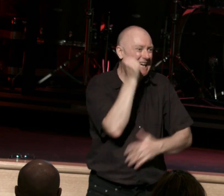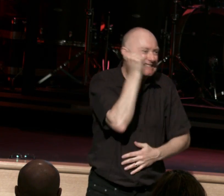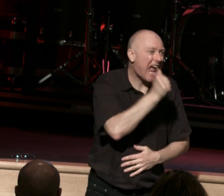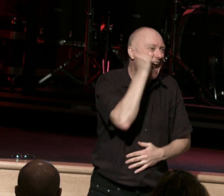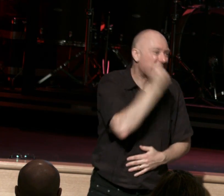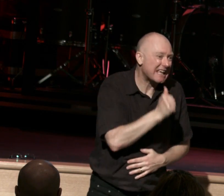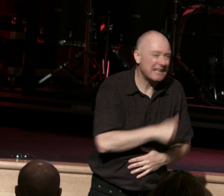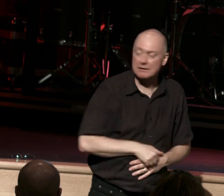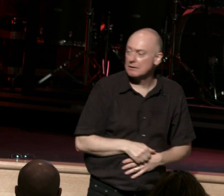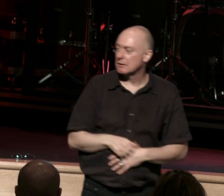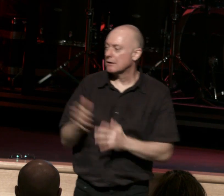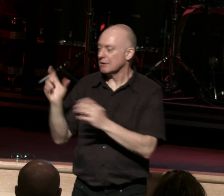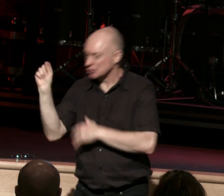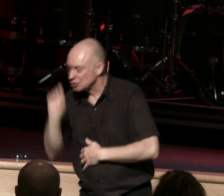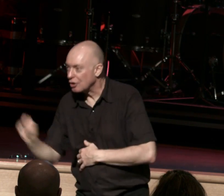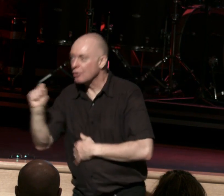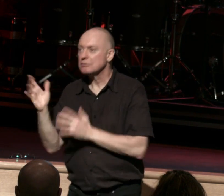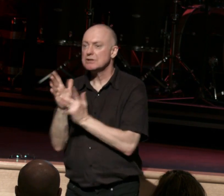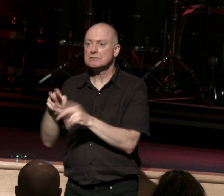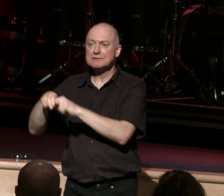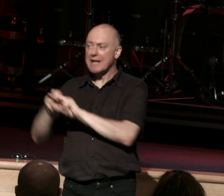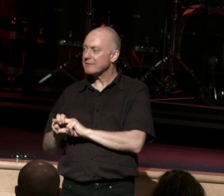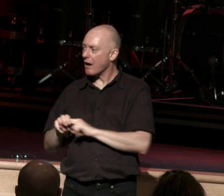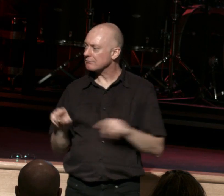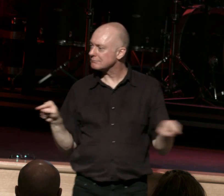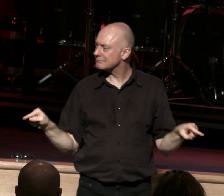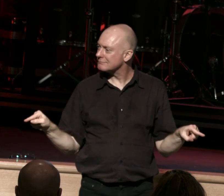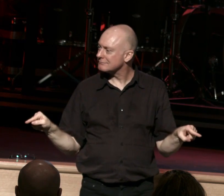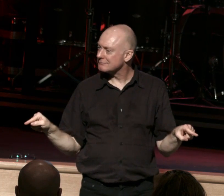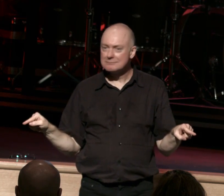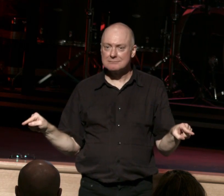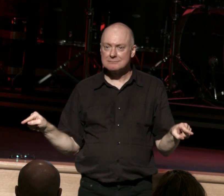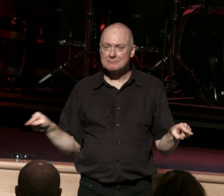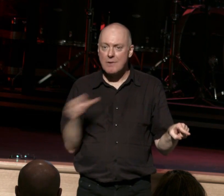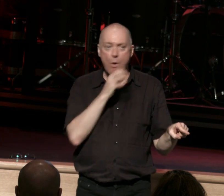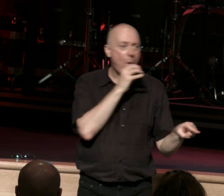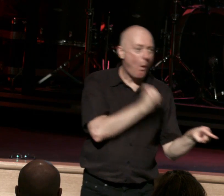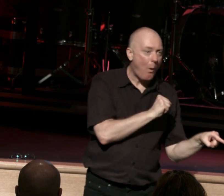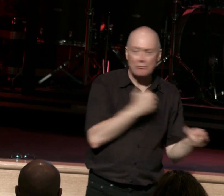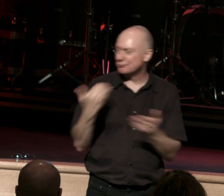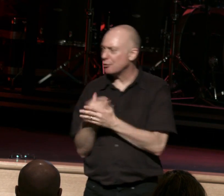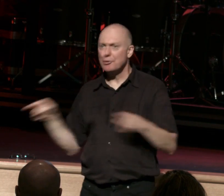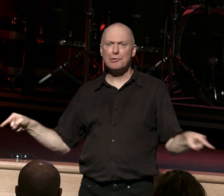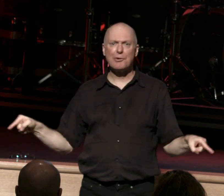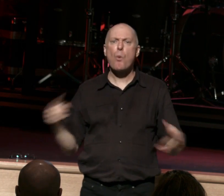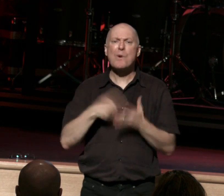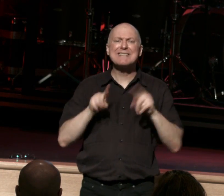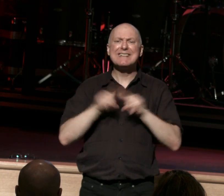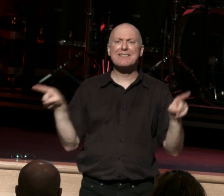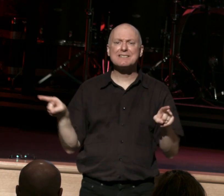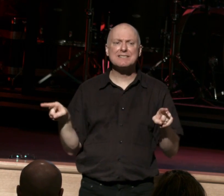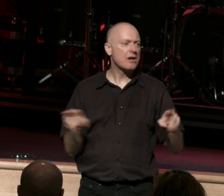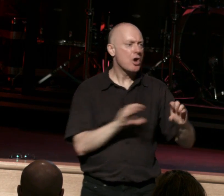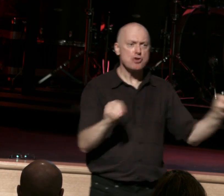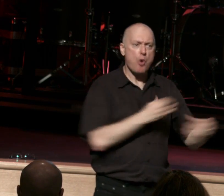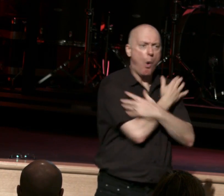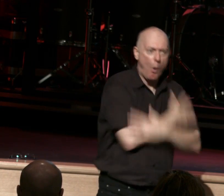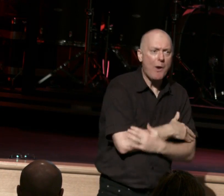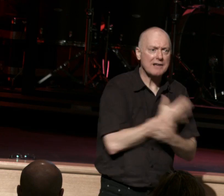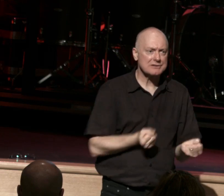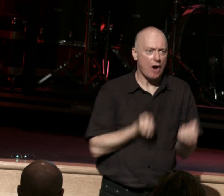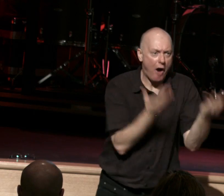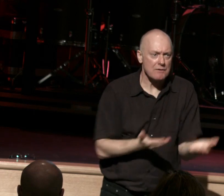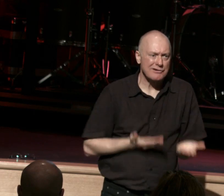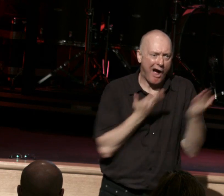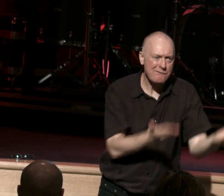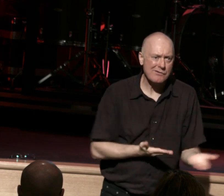down to verse 12 and you circle sat down. You draw a line between them. You say, here's the difference between the old and the new. Here's the difference between no rest